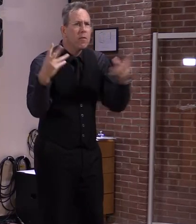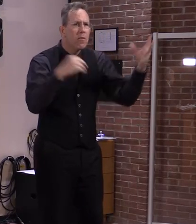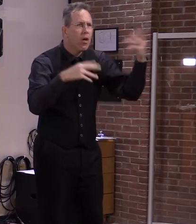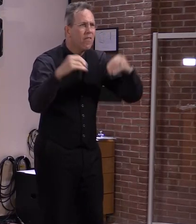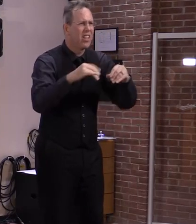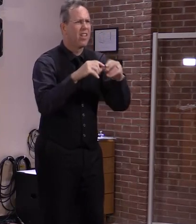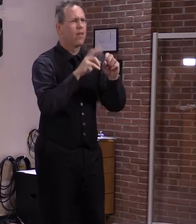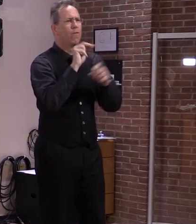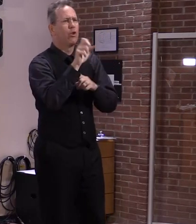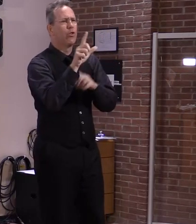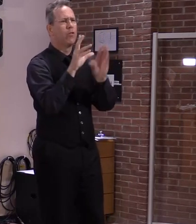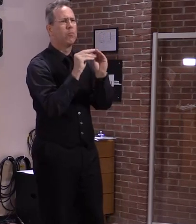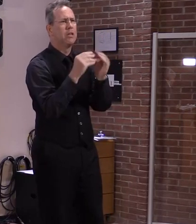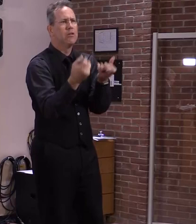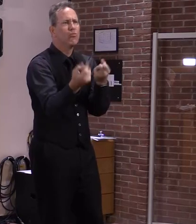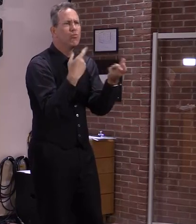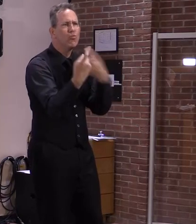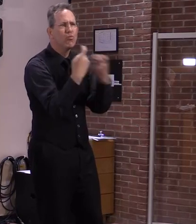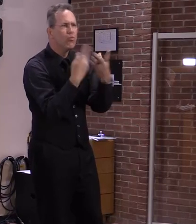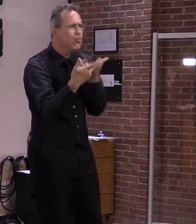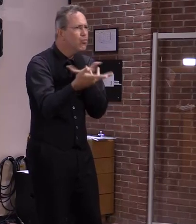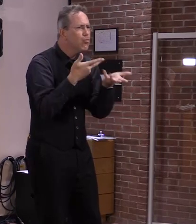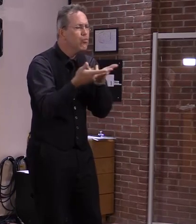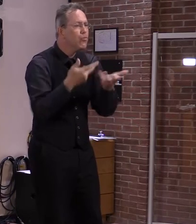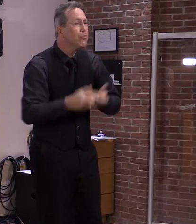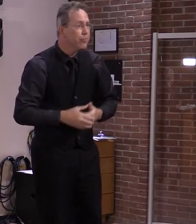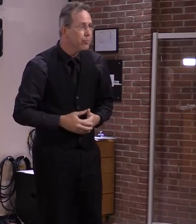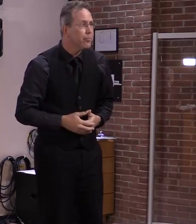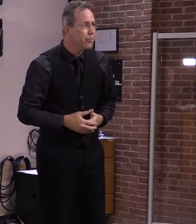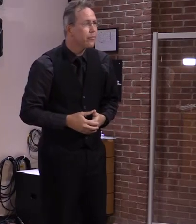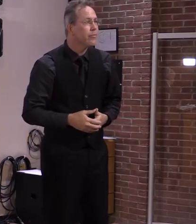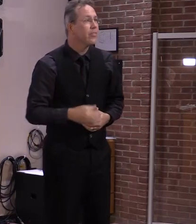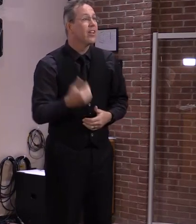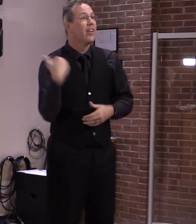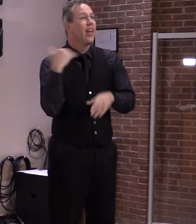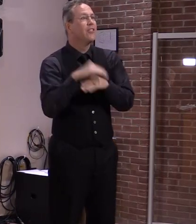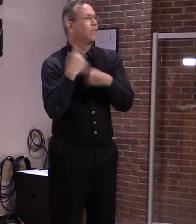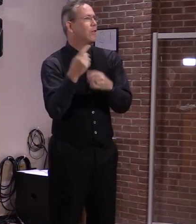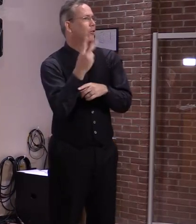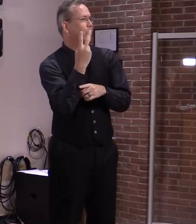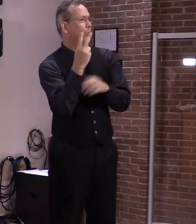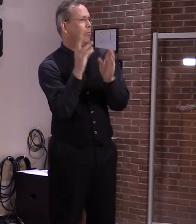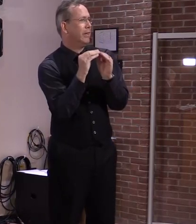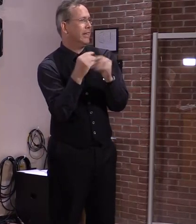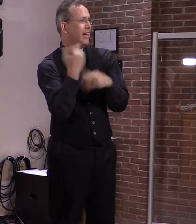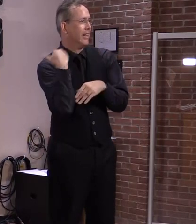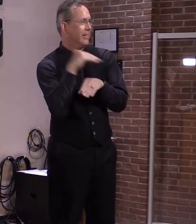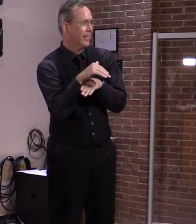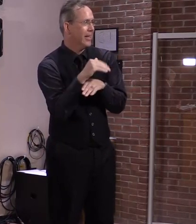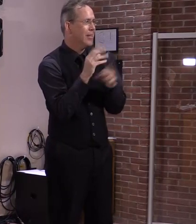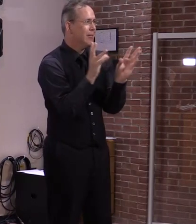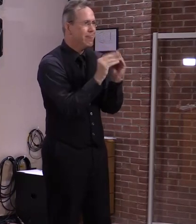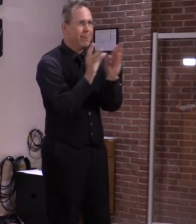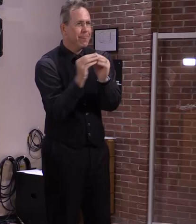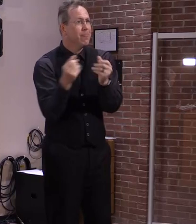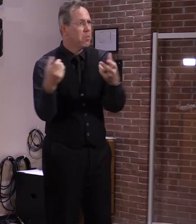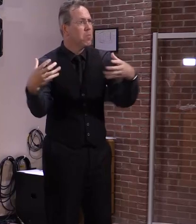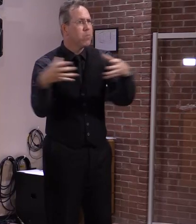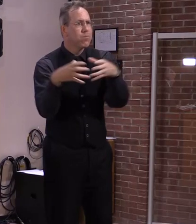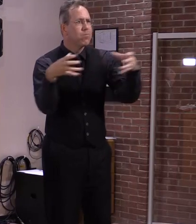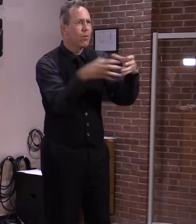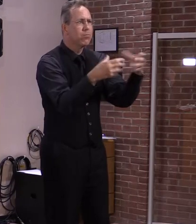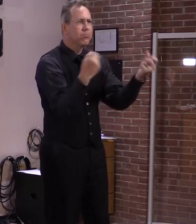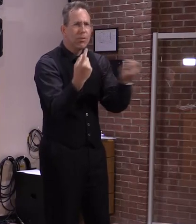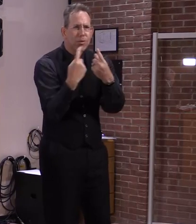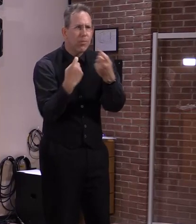health community partners. Two sessions were held last night and were well received. Find the list of forums on the health